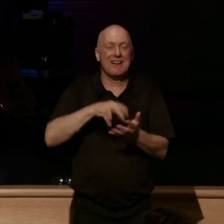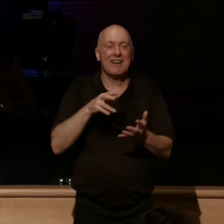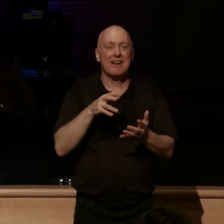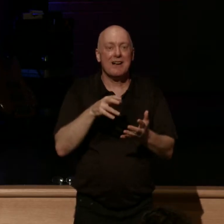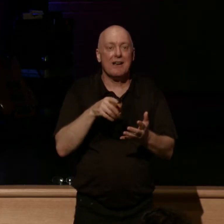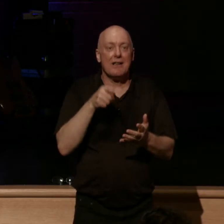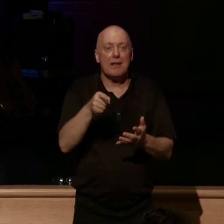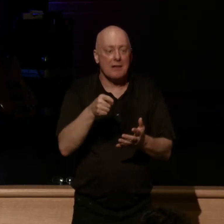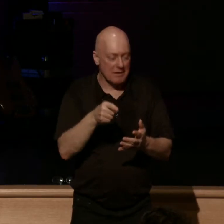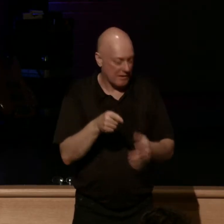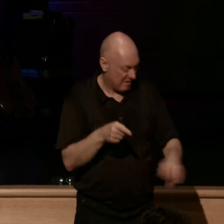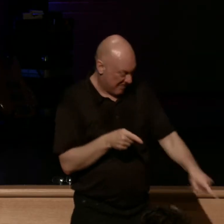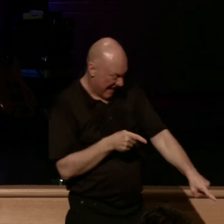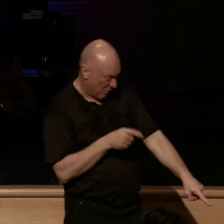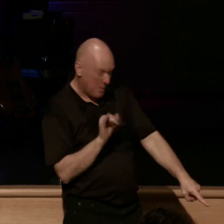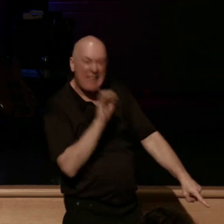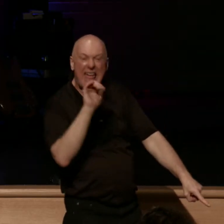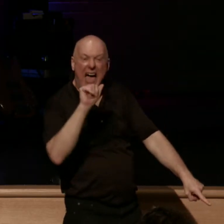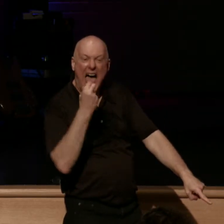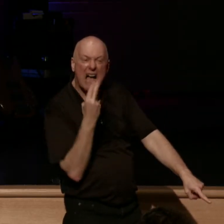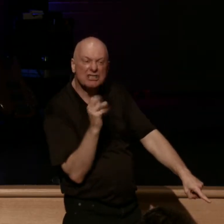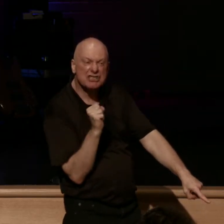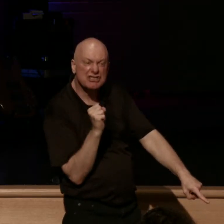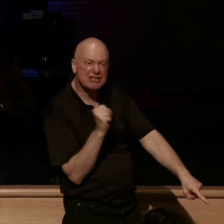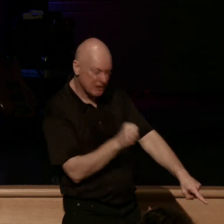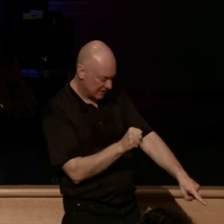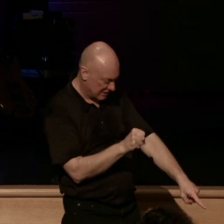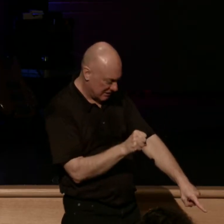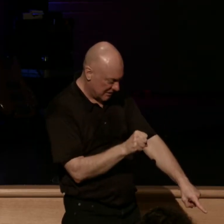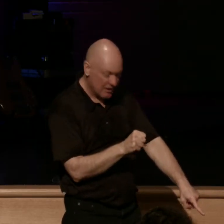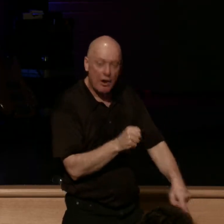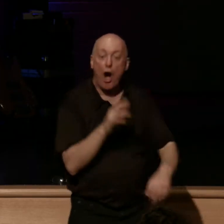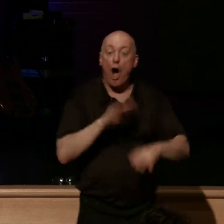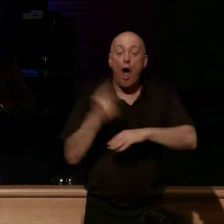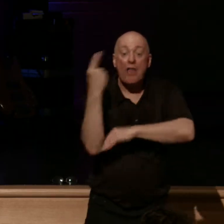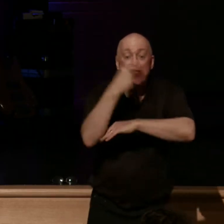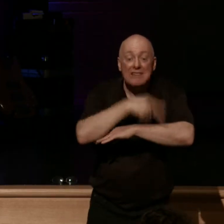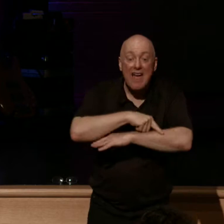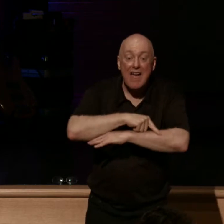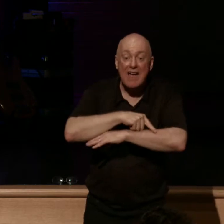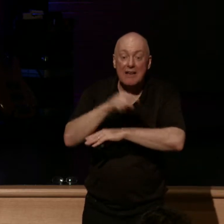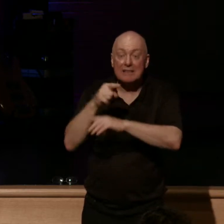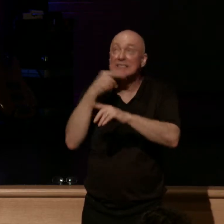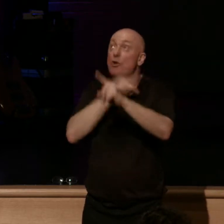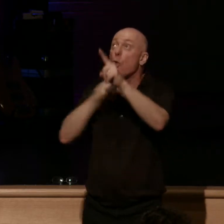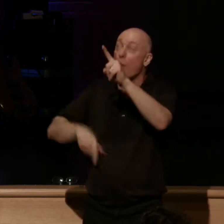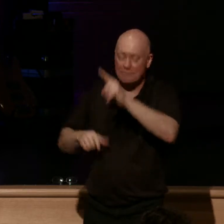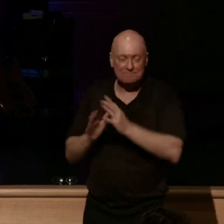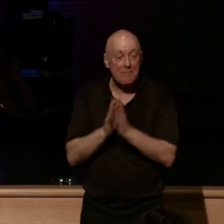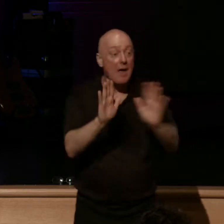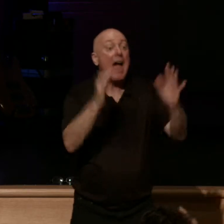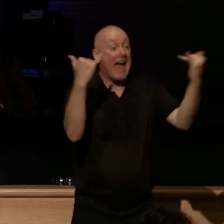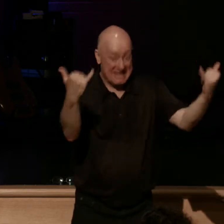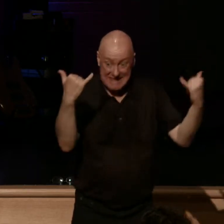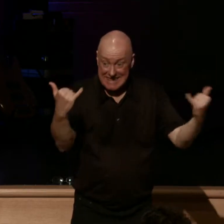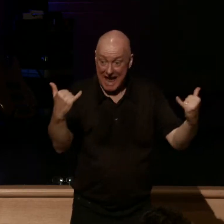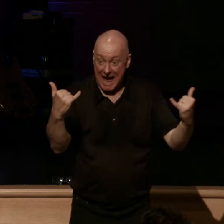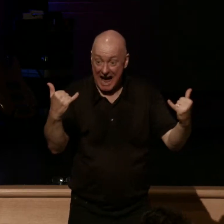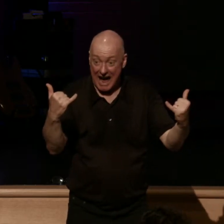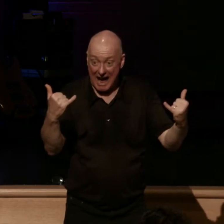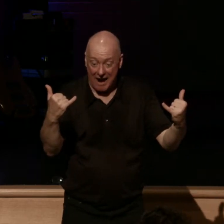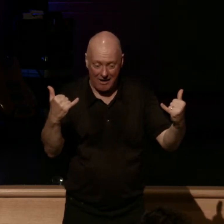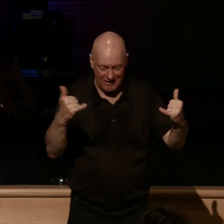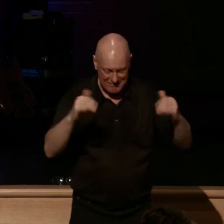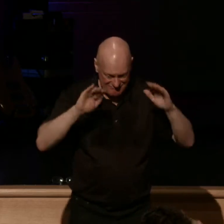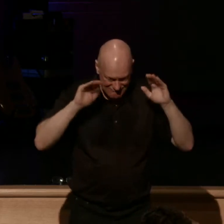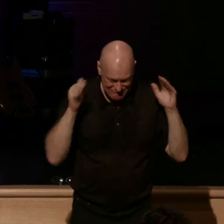they will be ashes under the soles of your feet on the day when I act, says the Lord of hosts. Okay? So now we come to the hub